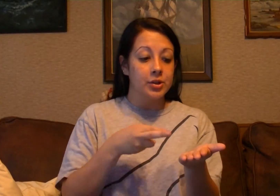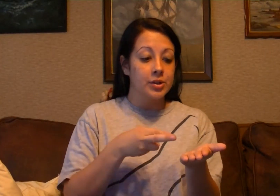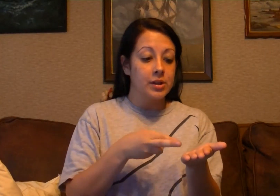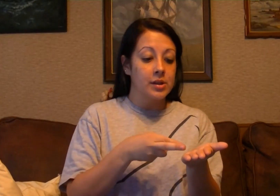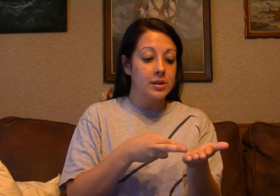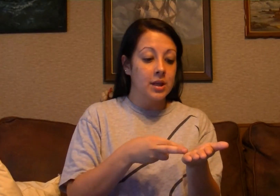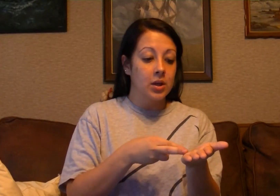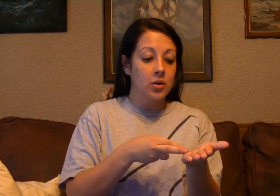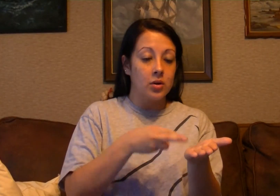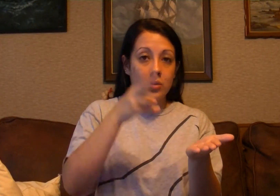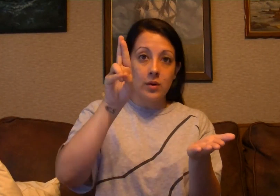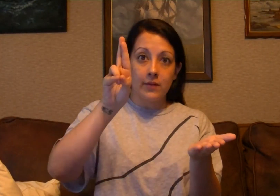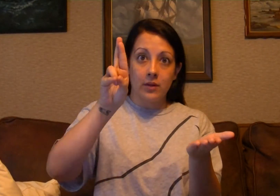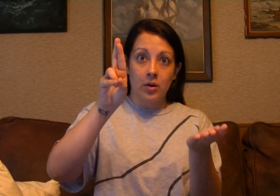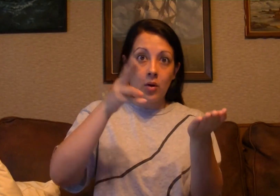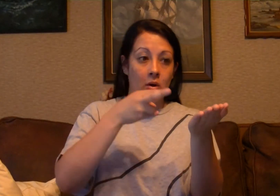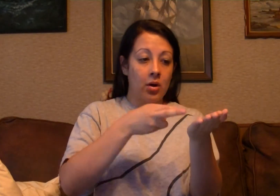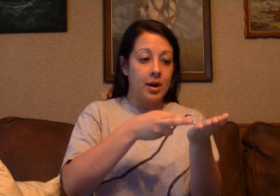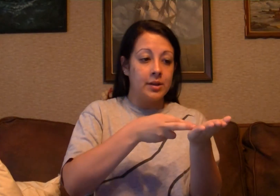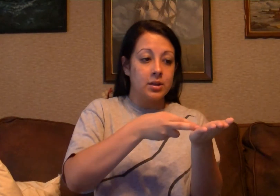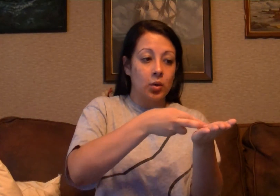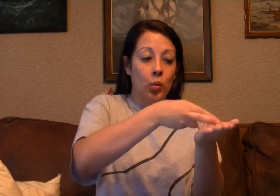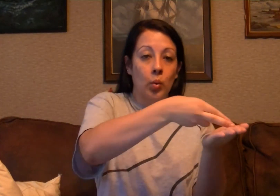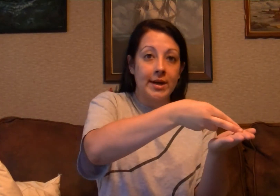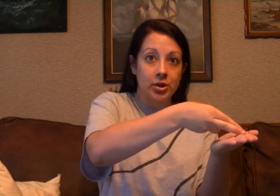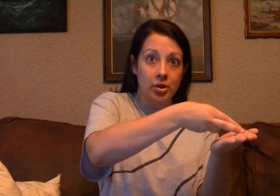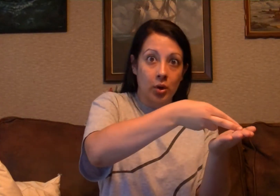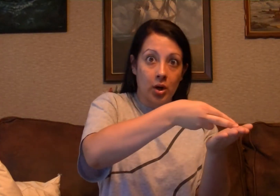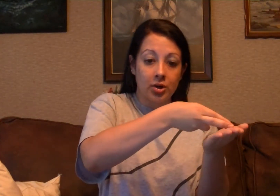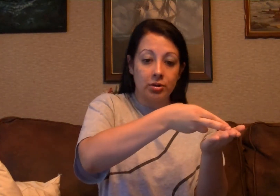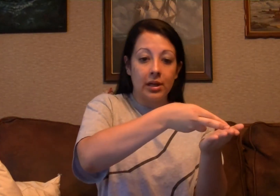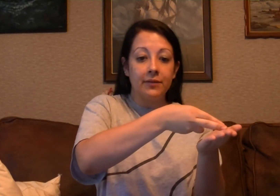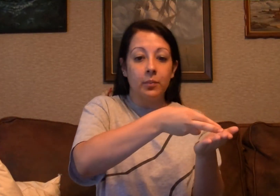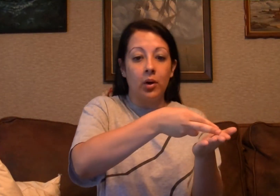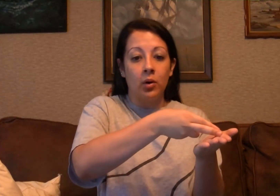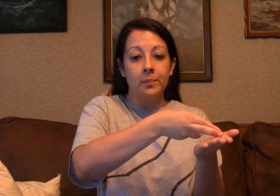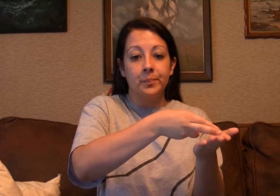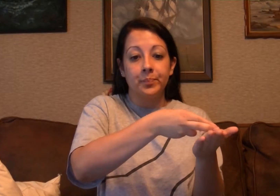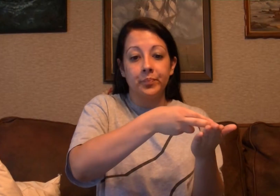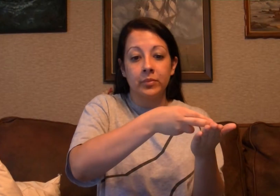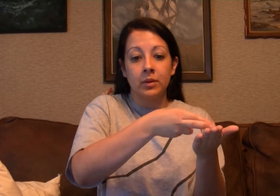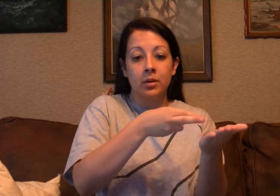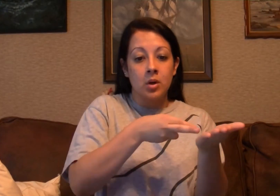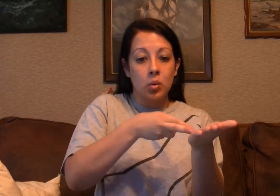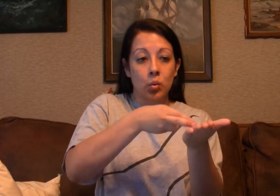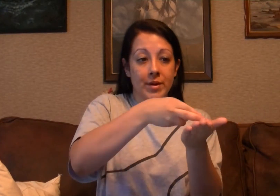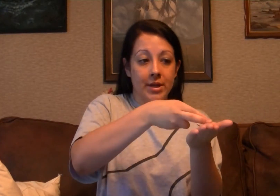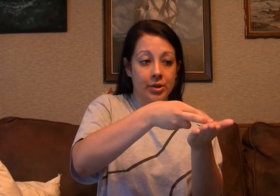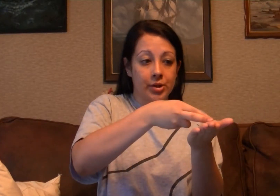Reach is like you have the letter R and it's going to reach across your left palm. Reach.